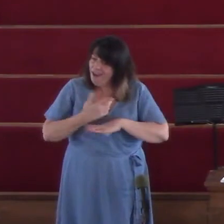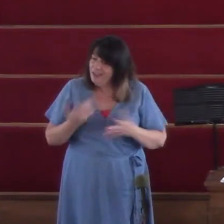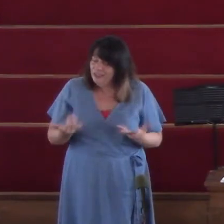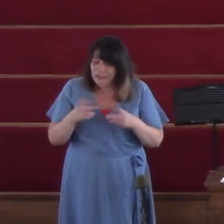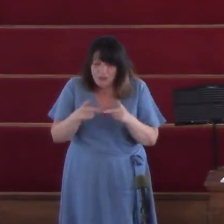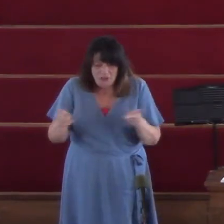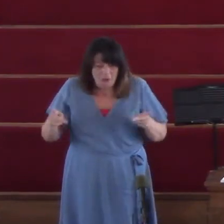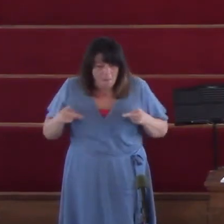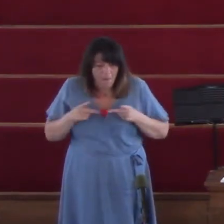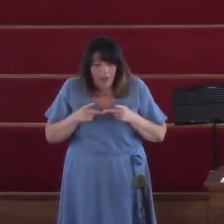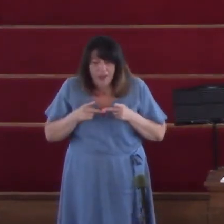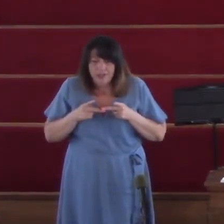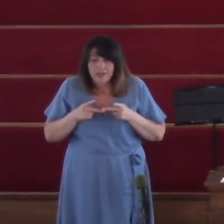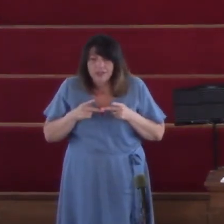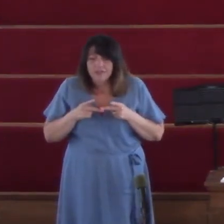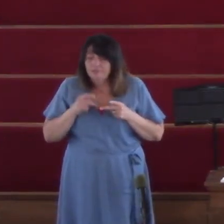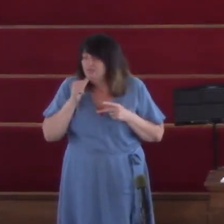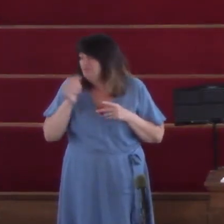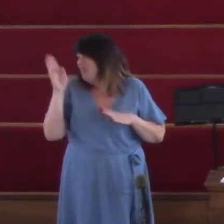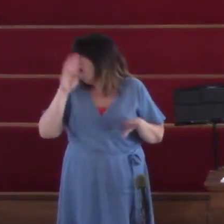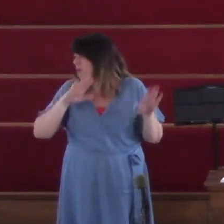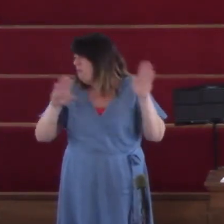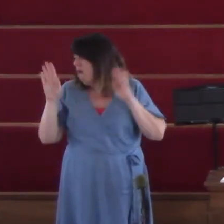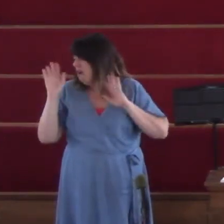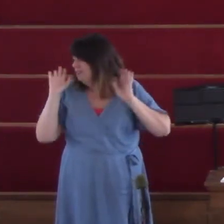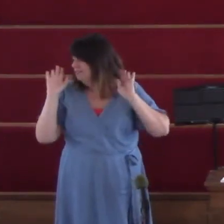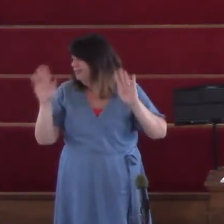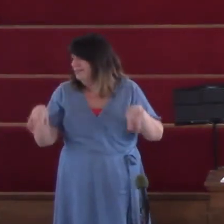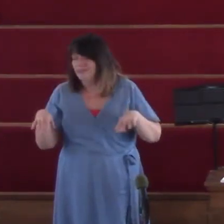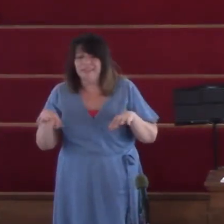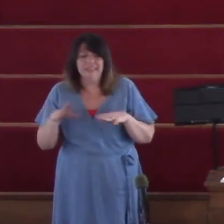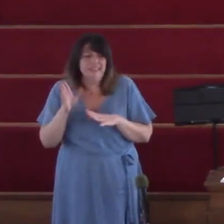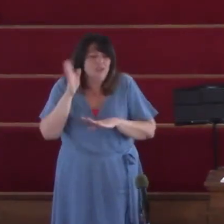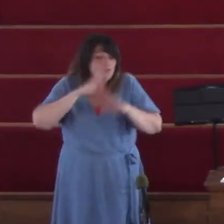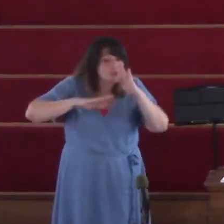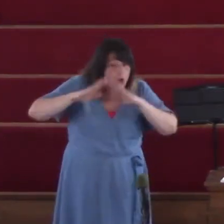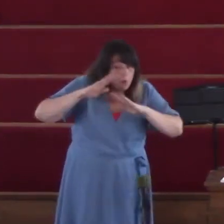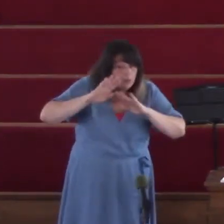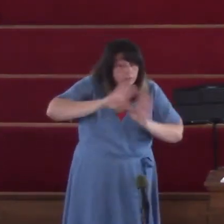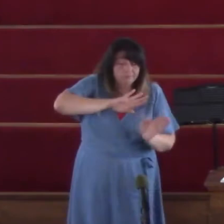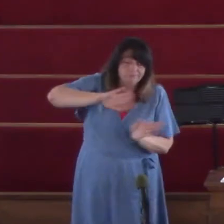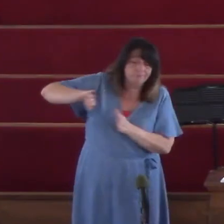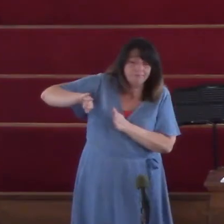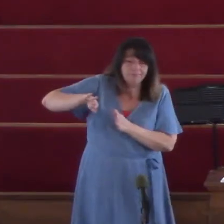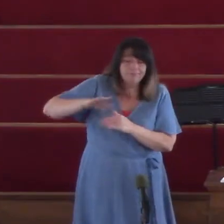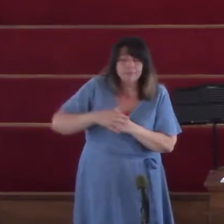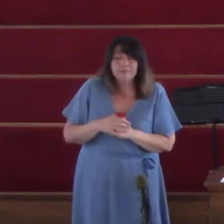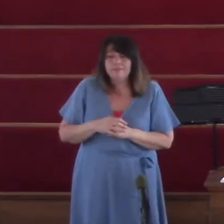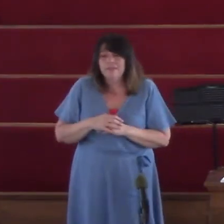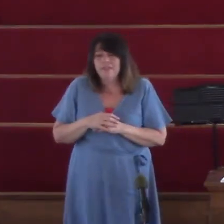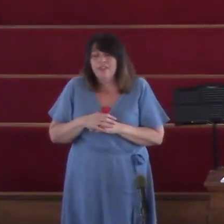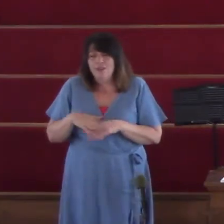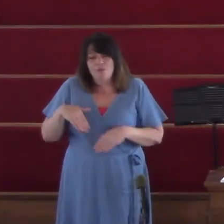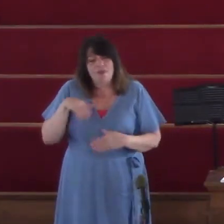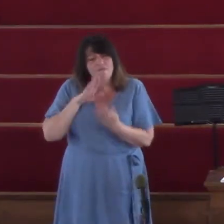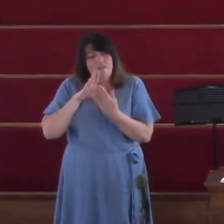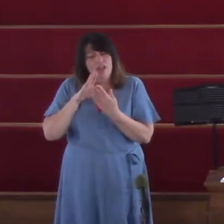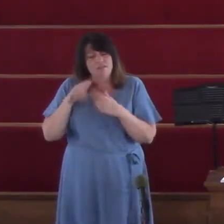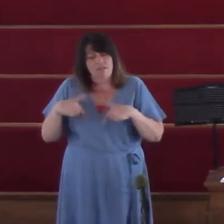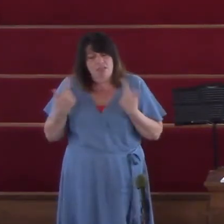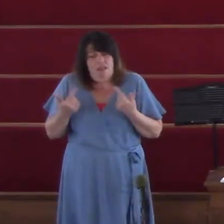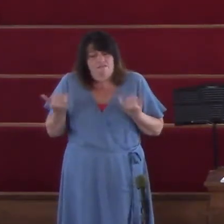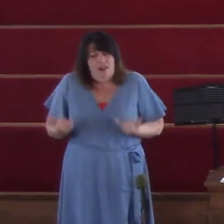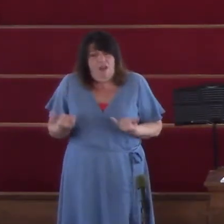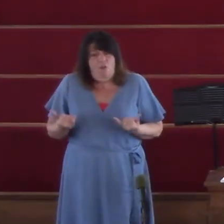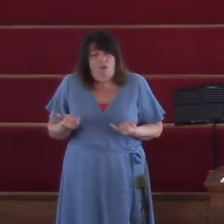where they will not have to worry about all the troubles that we face in this life. But I thought,